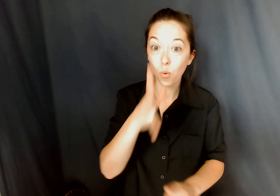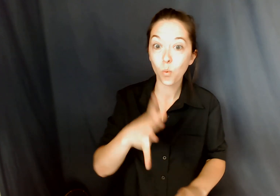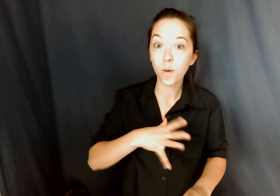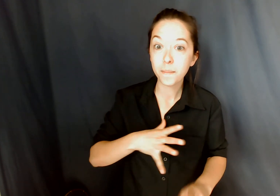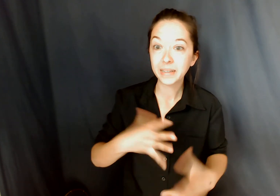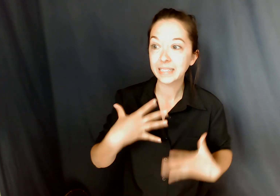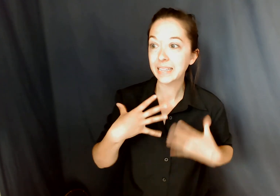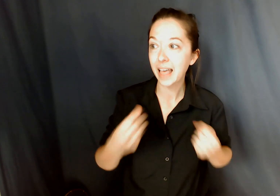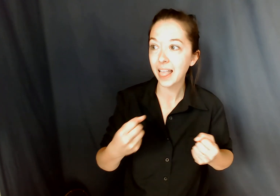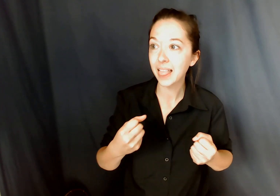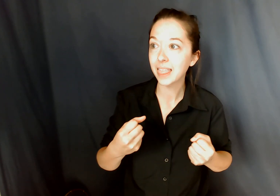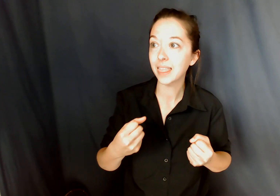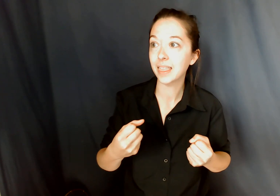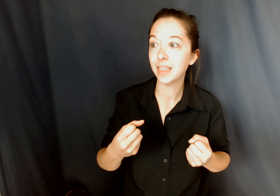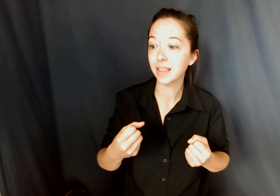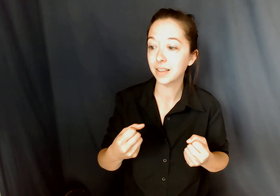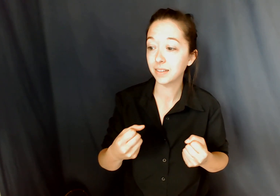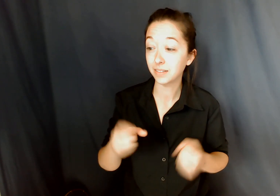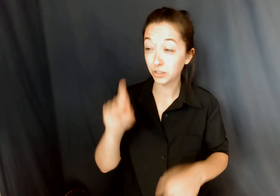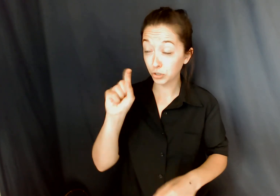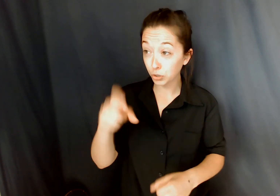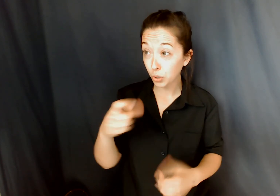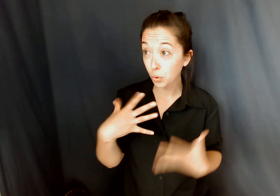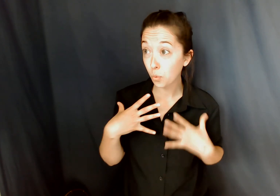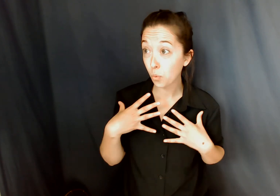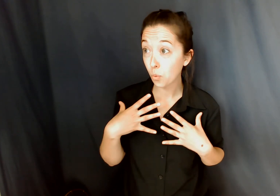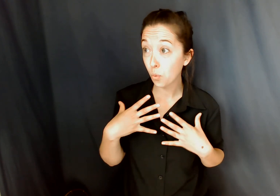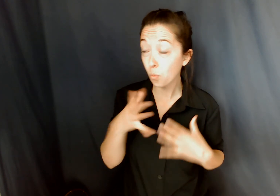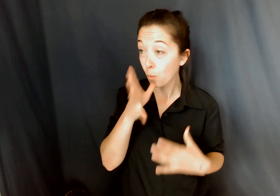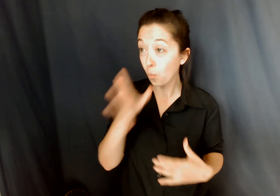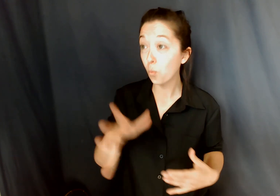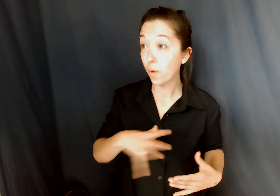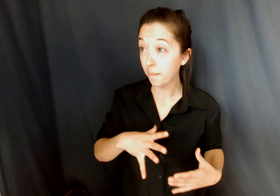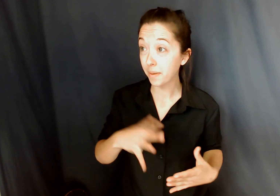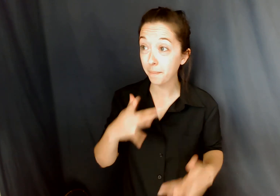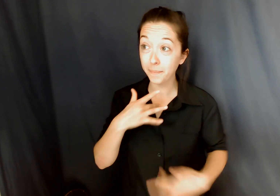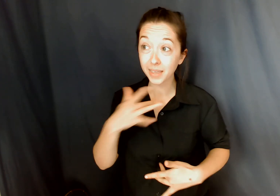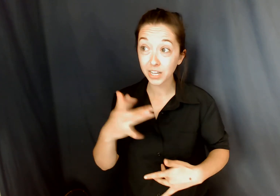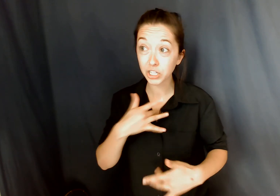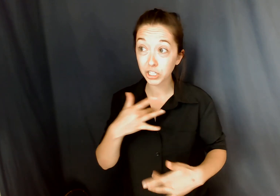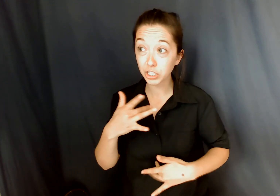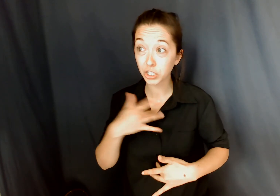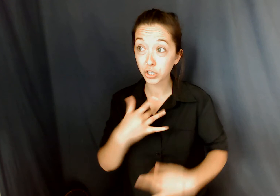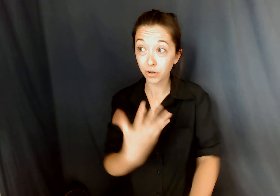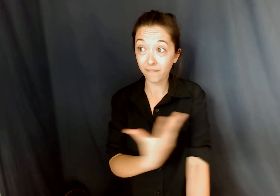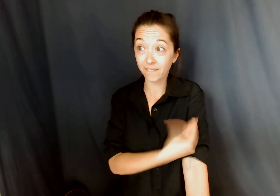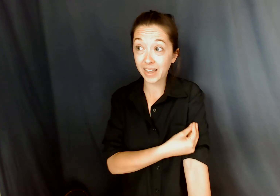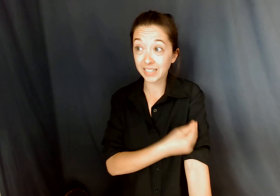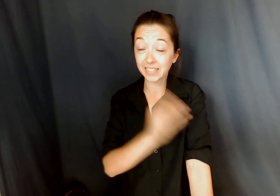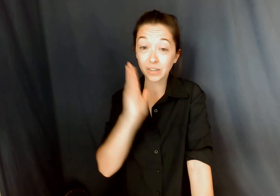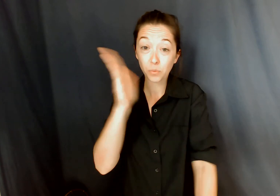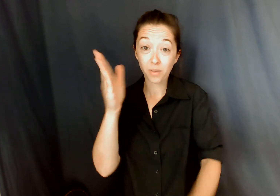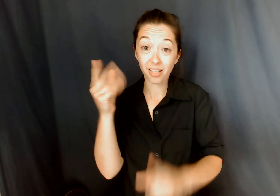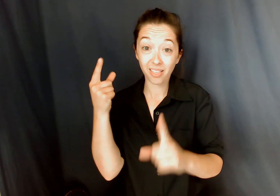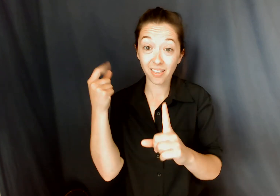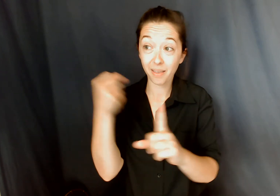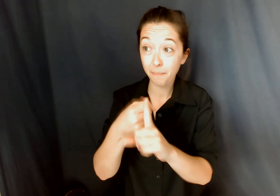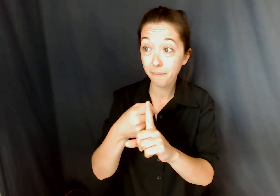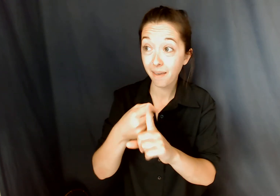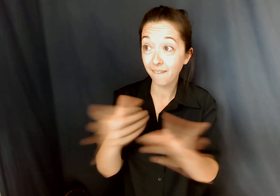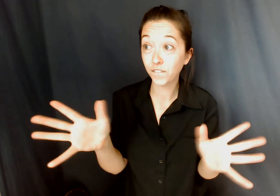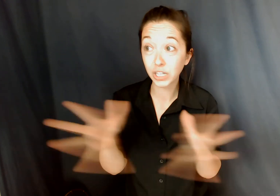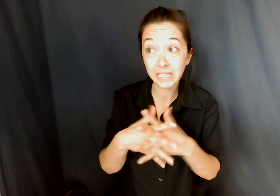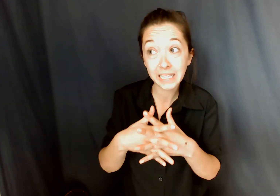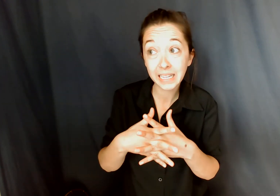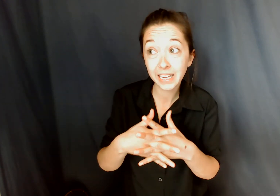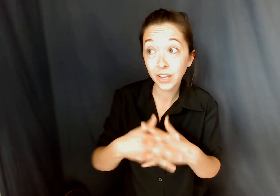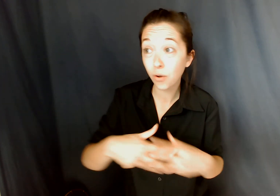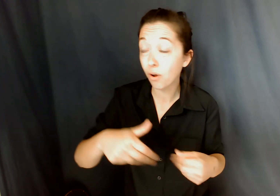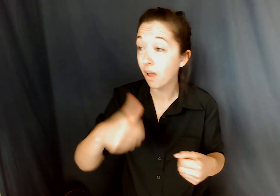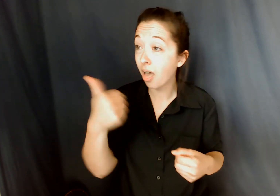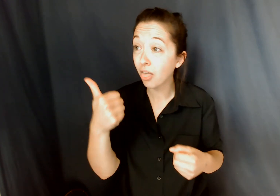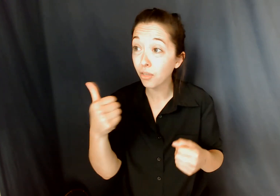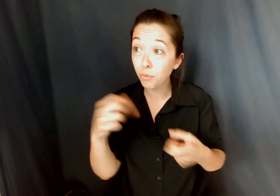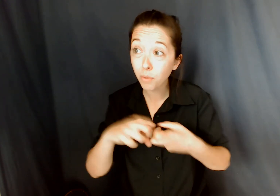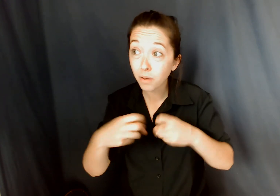women be concerned that it's going to impact their fertility or anything else? Well, certainly, Kristen, there are, relevant